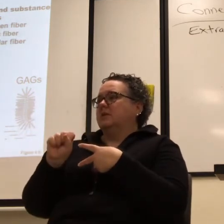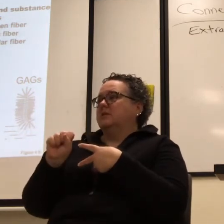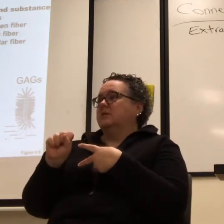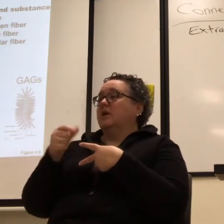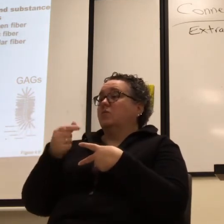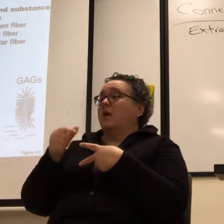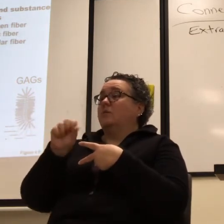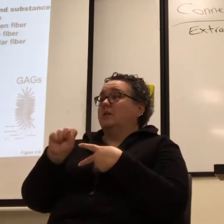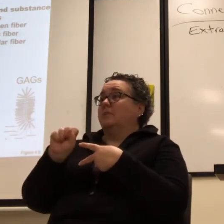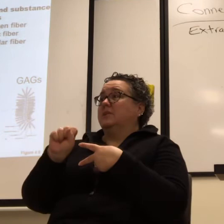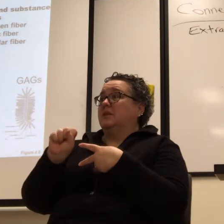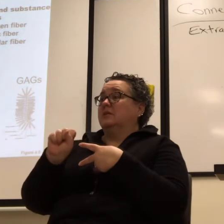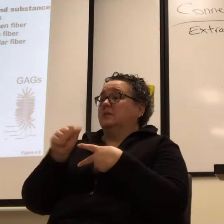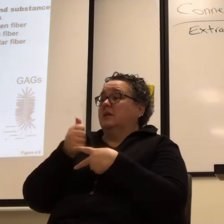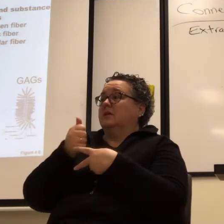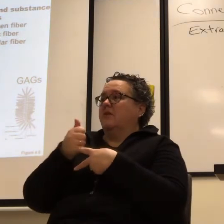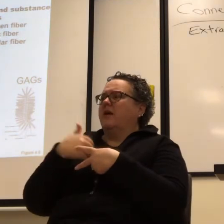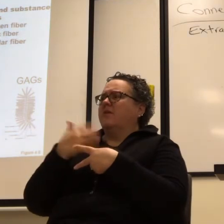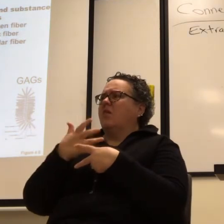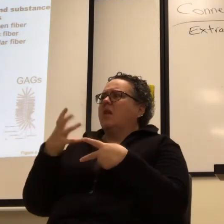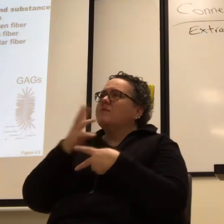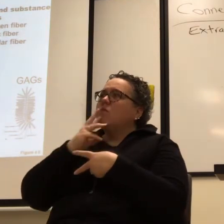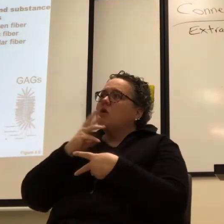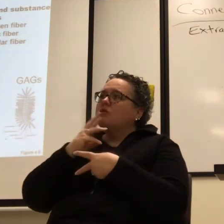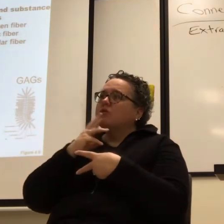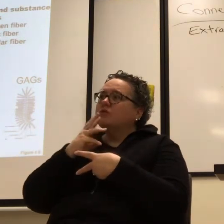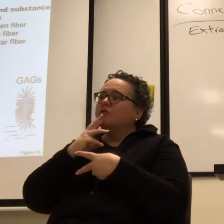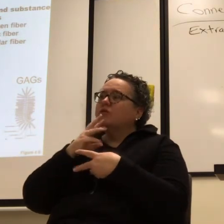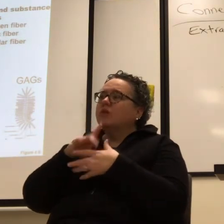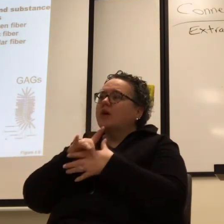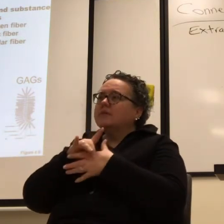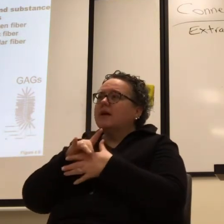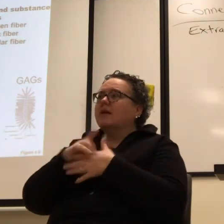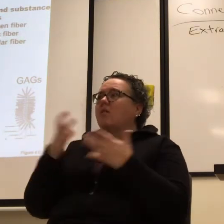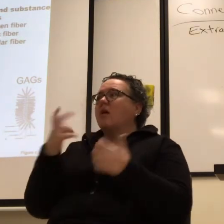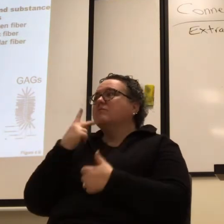Ground substance, there's a lot of water content, there's a lot of proteins in it.